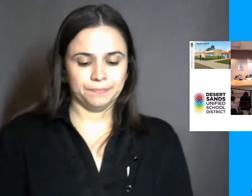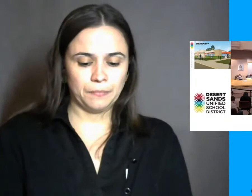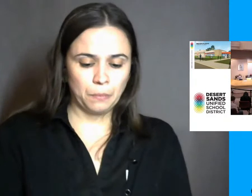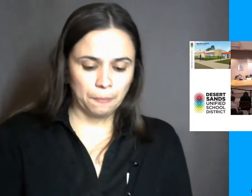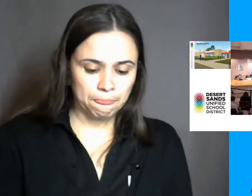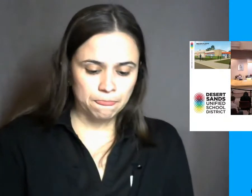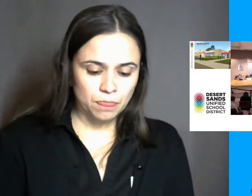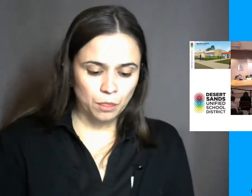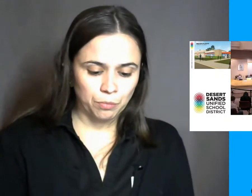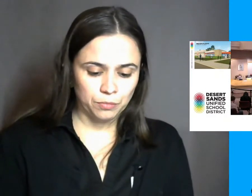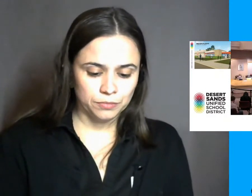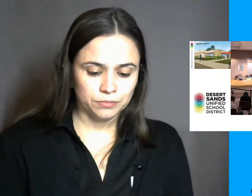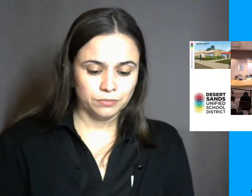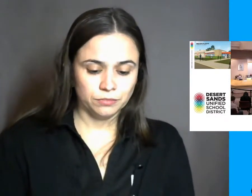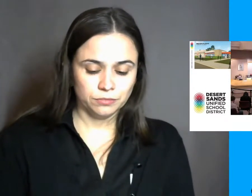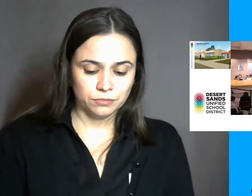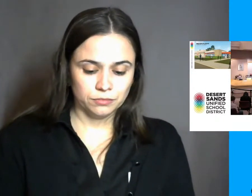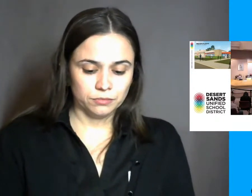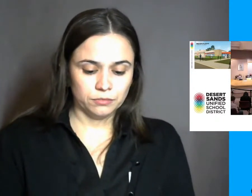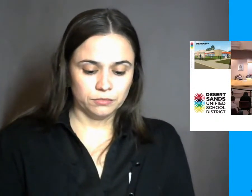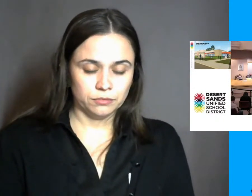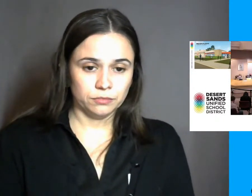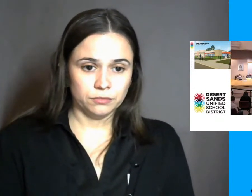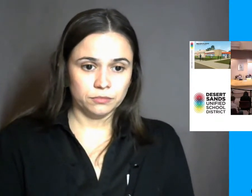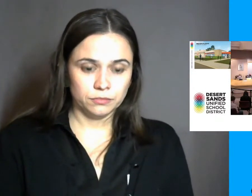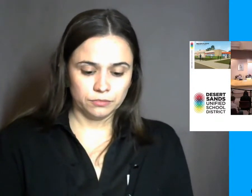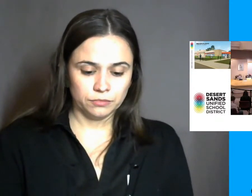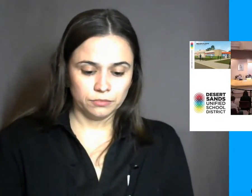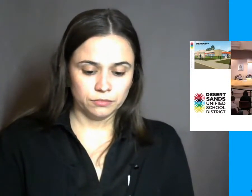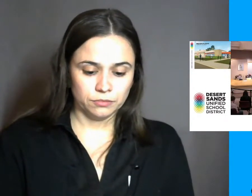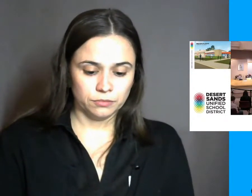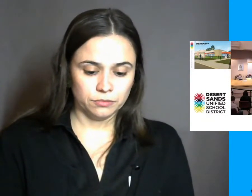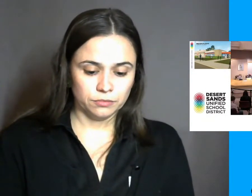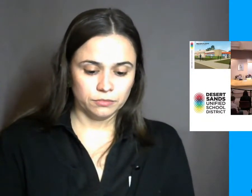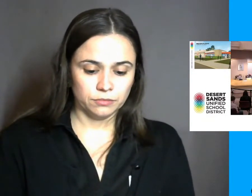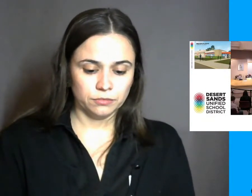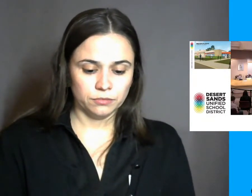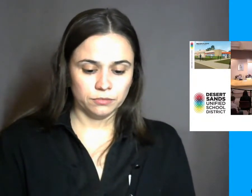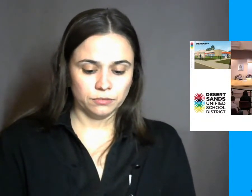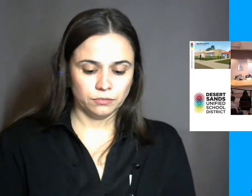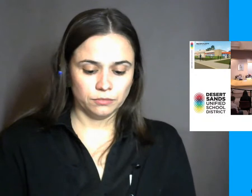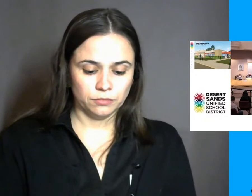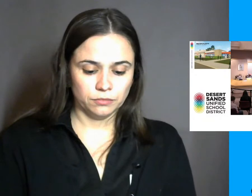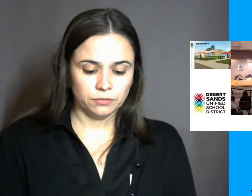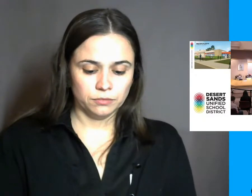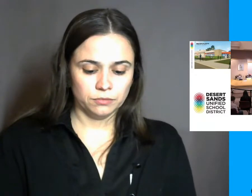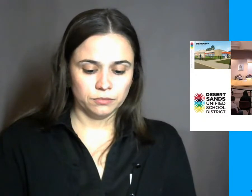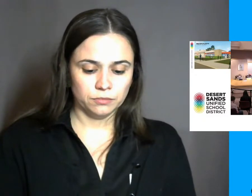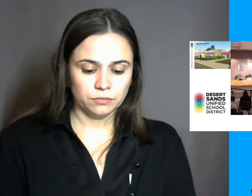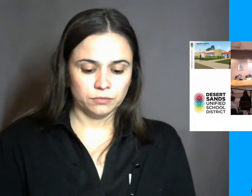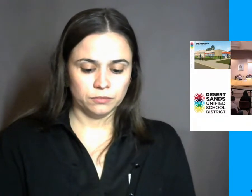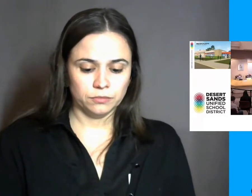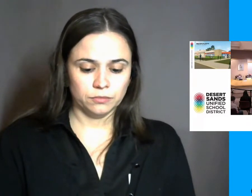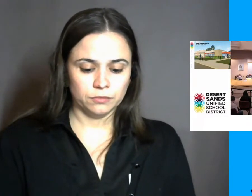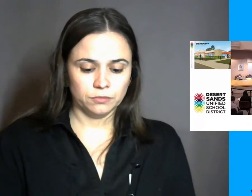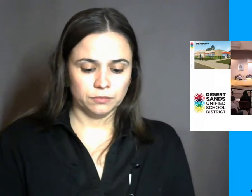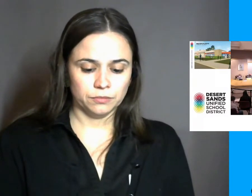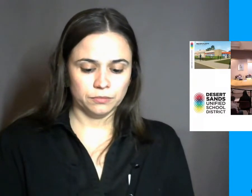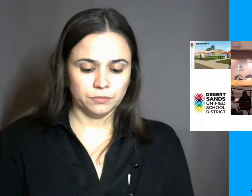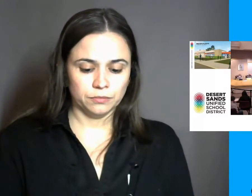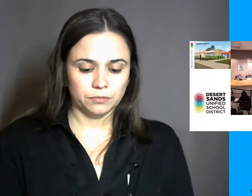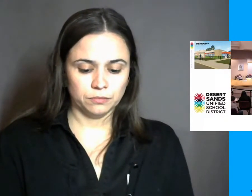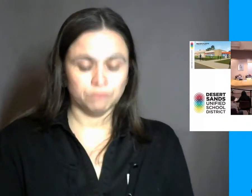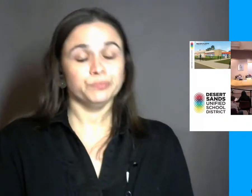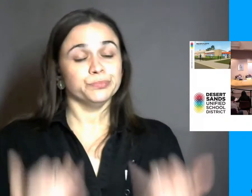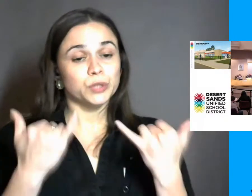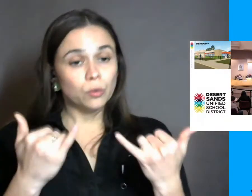through modernization and new construction. And tonight you get to hear an update where we are with the Measure KK